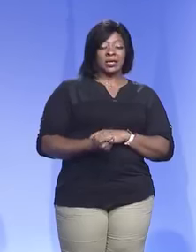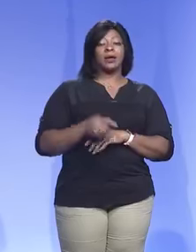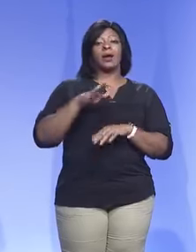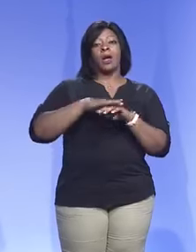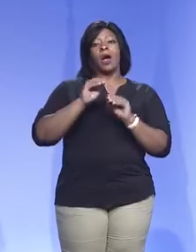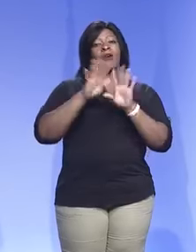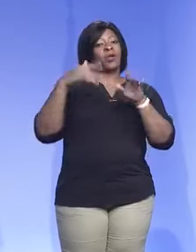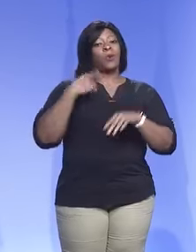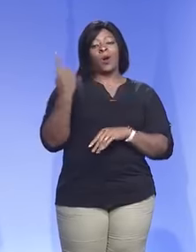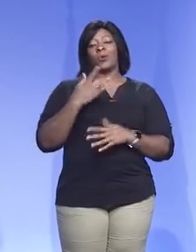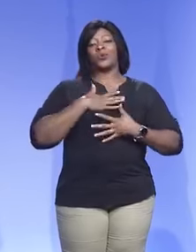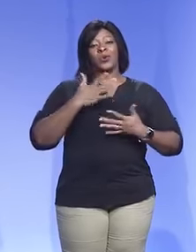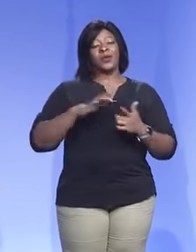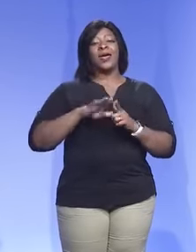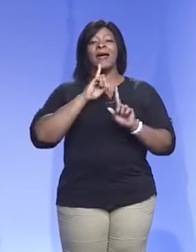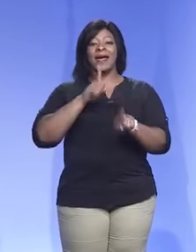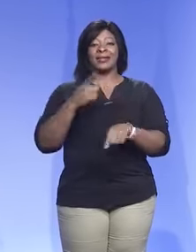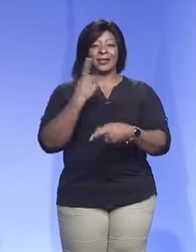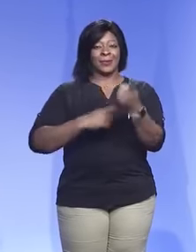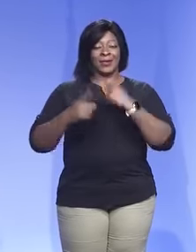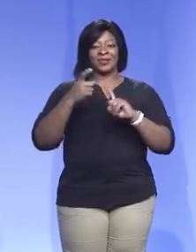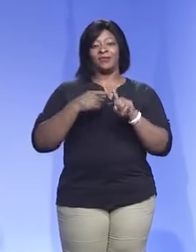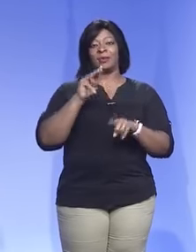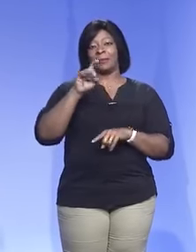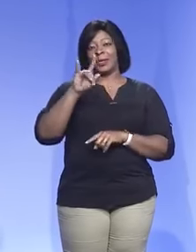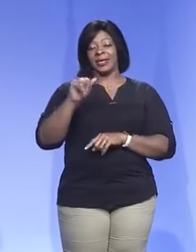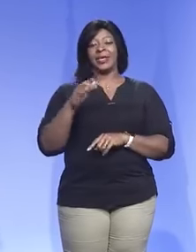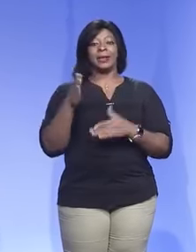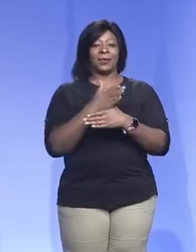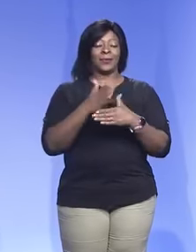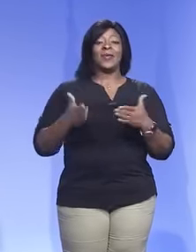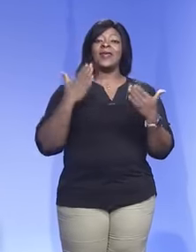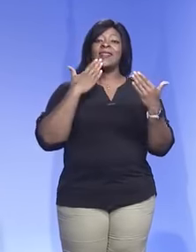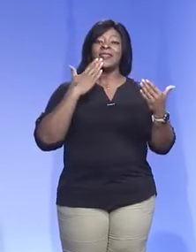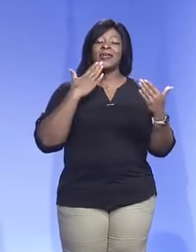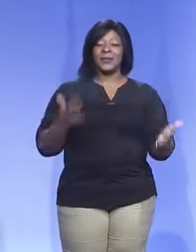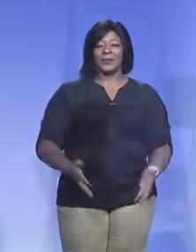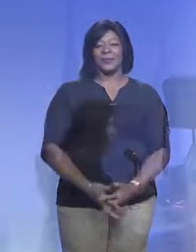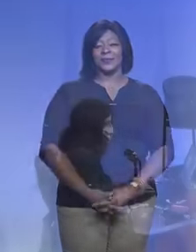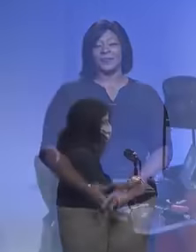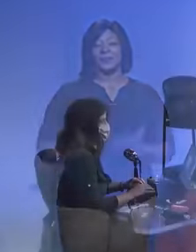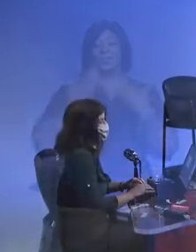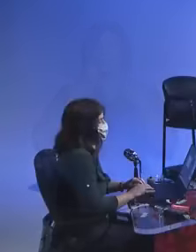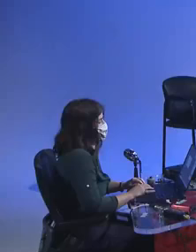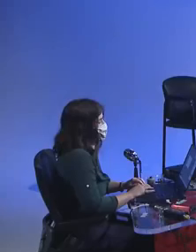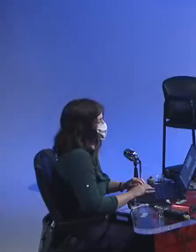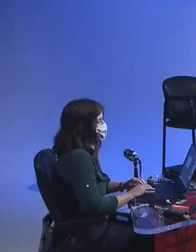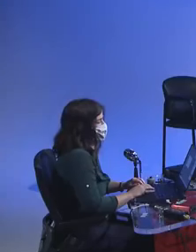obviously, we're always willing to entertain questions from the media in between. Thank you. Thanks, everyone.